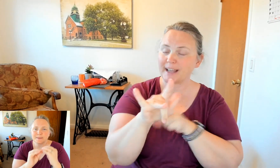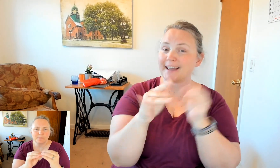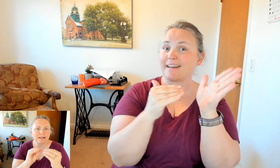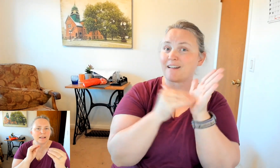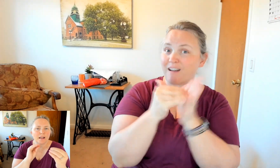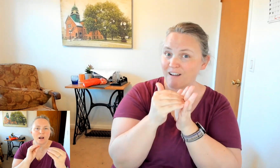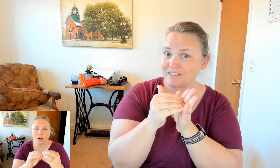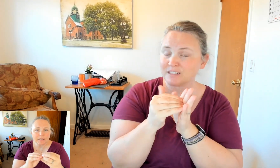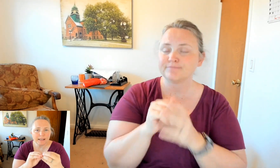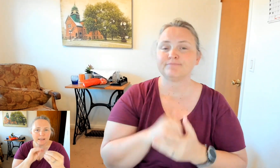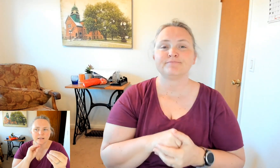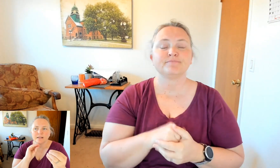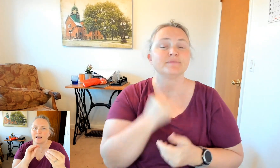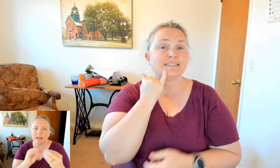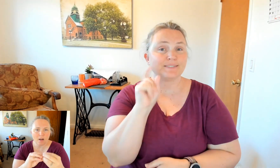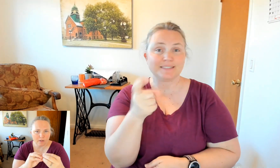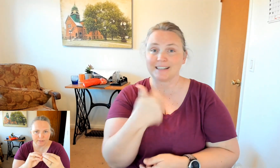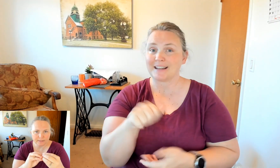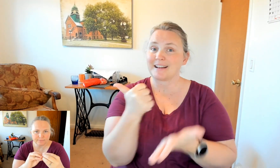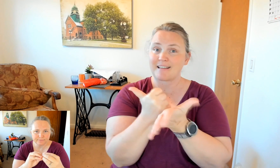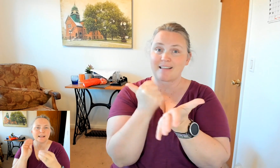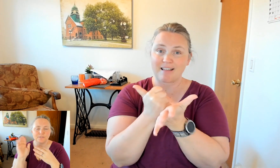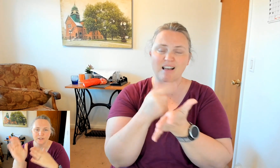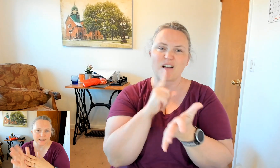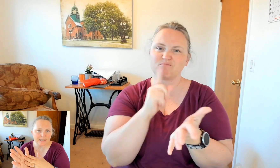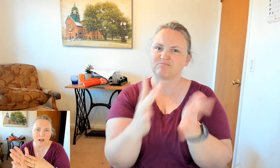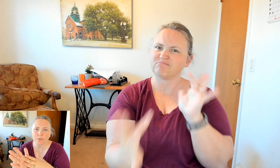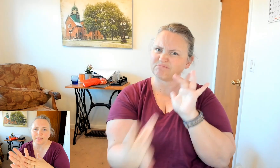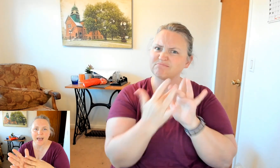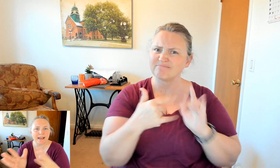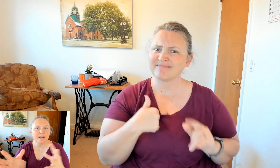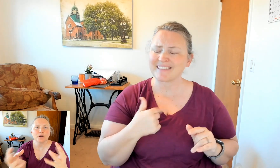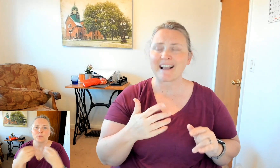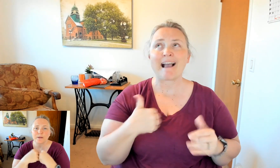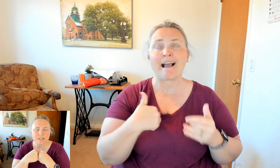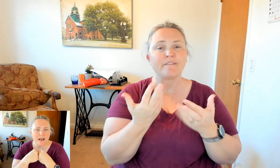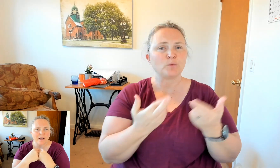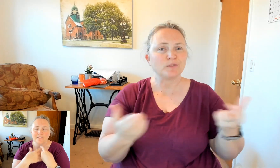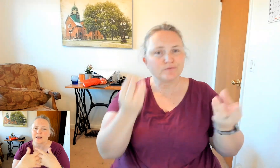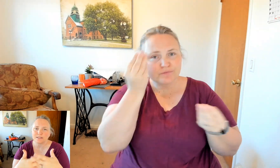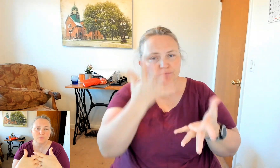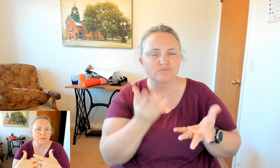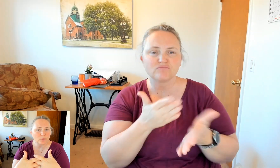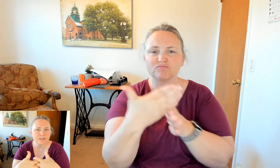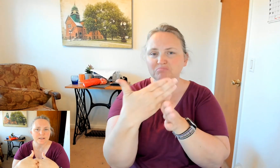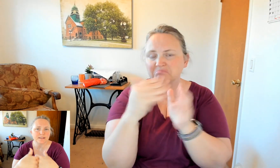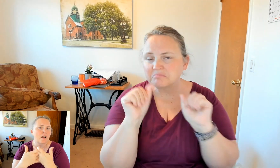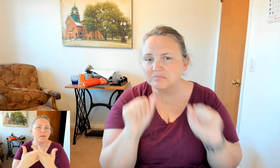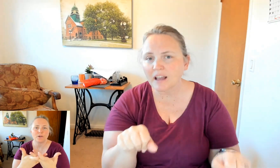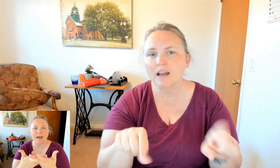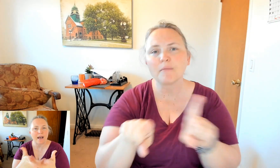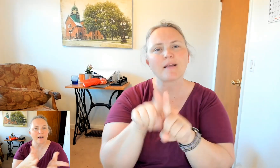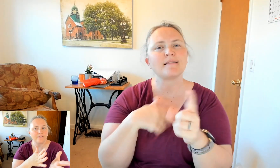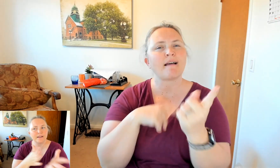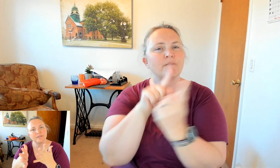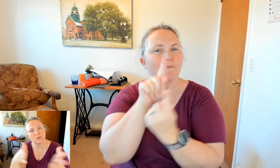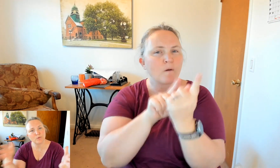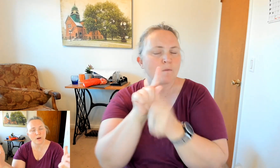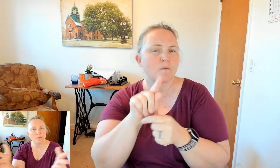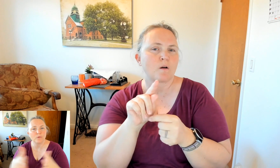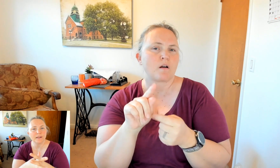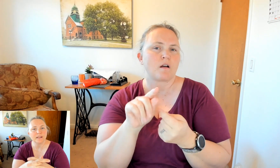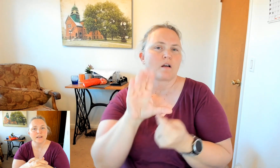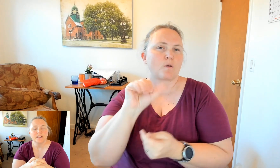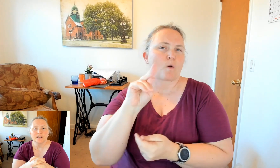Start submitting early and often. And if you need any help with that, reach out. I've got some resources. I also have